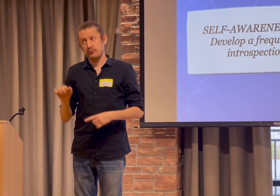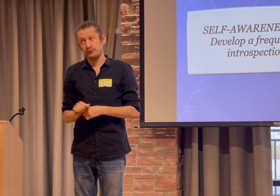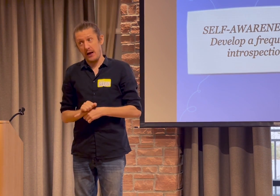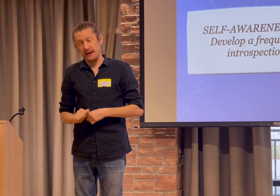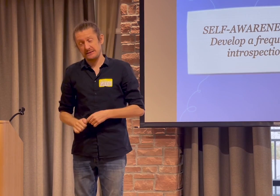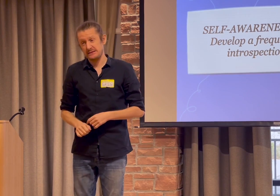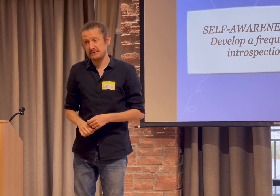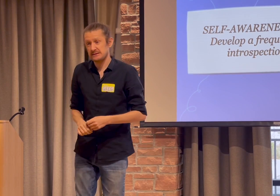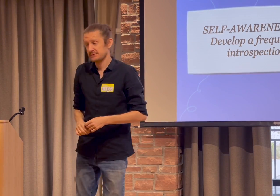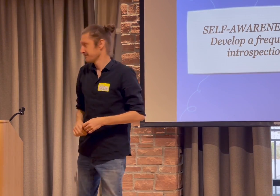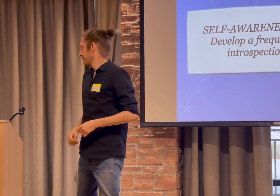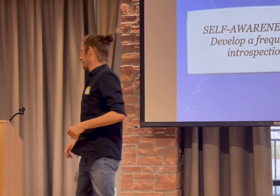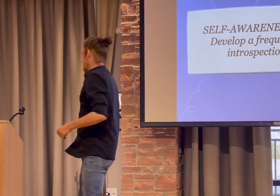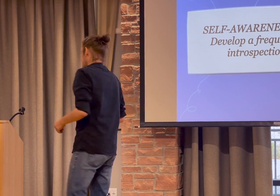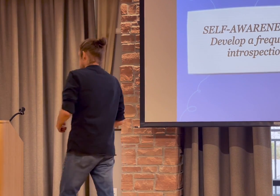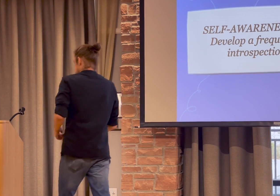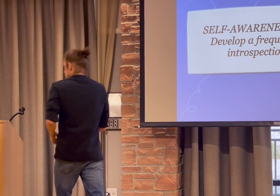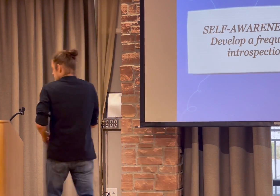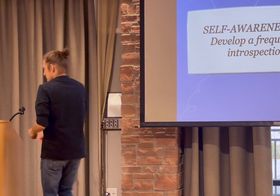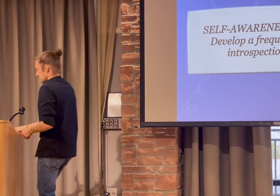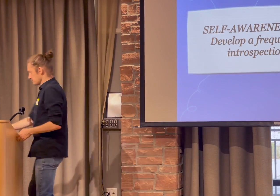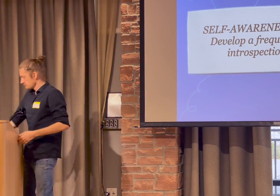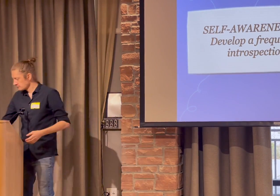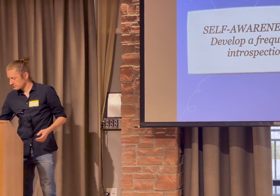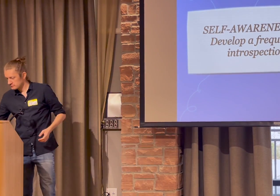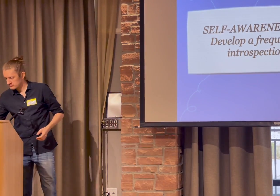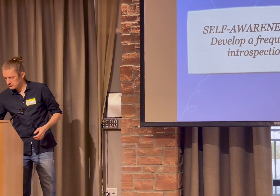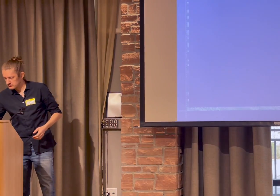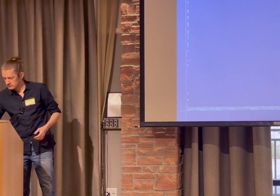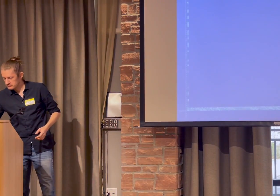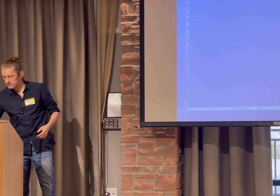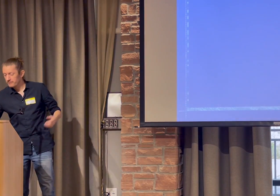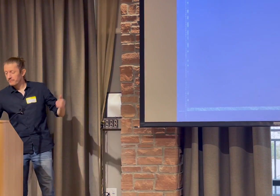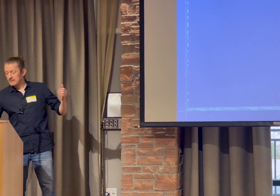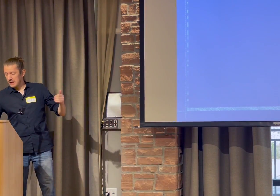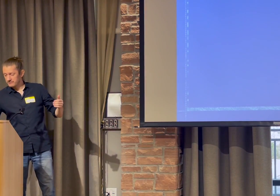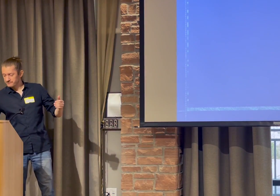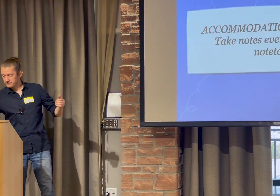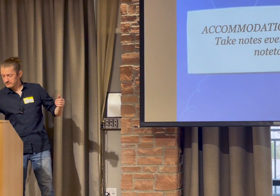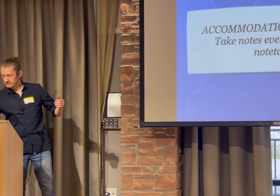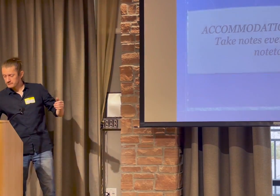you do this. This is a very valuable practice.